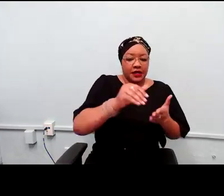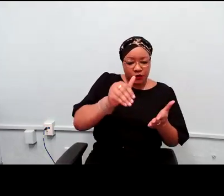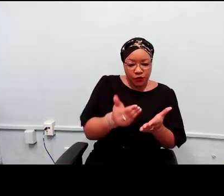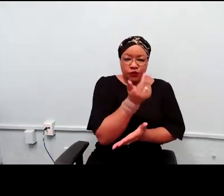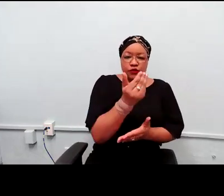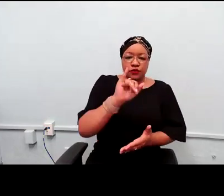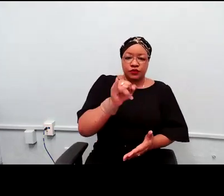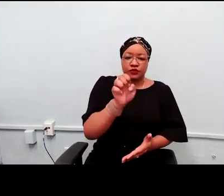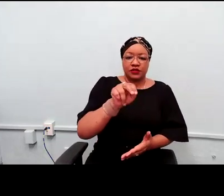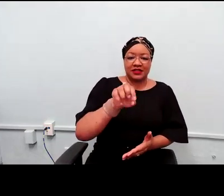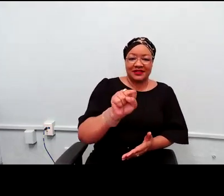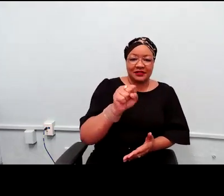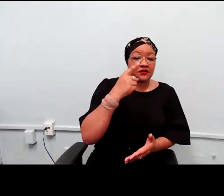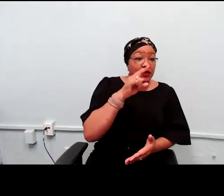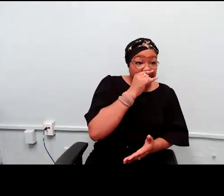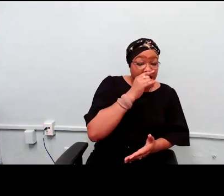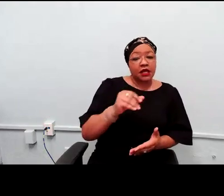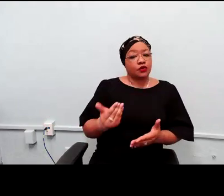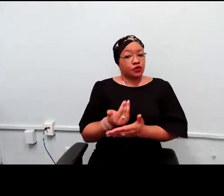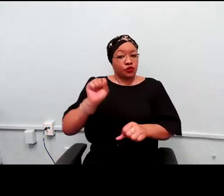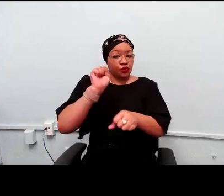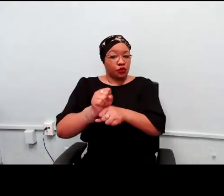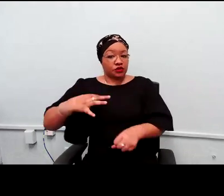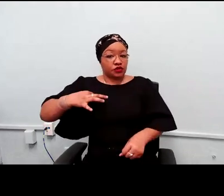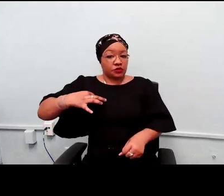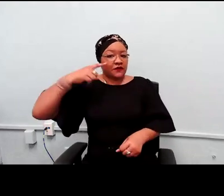work shirts for their husbands.